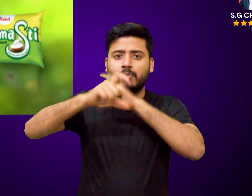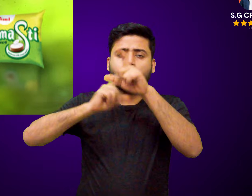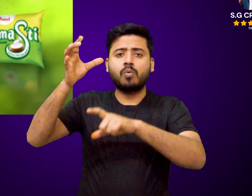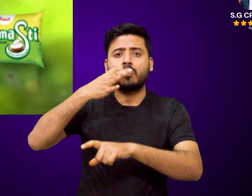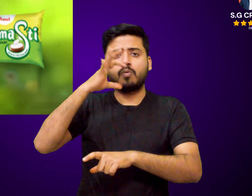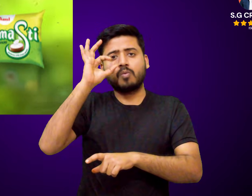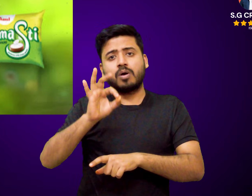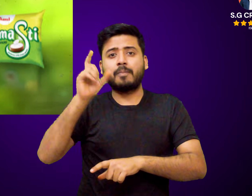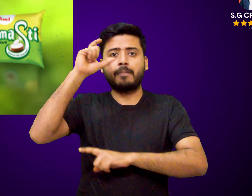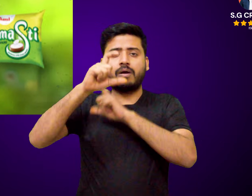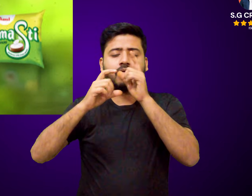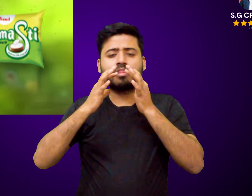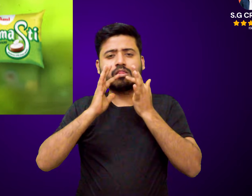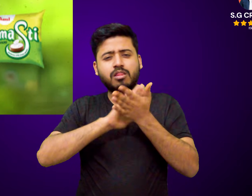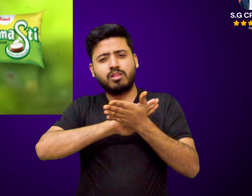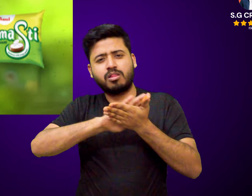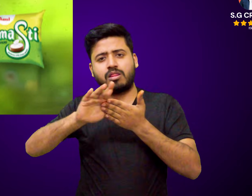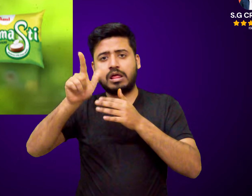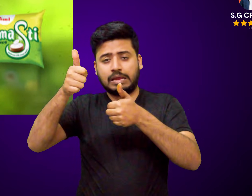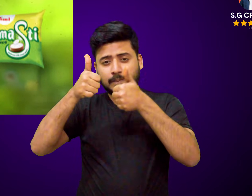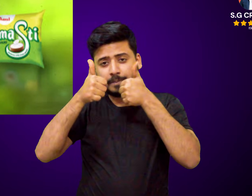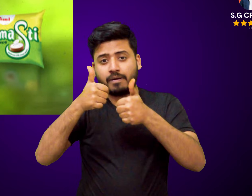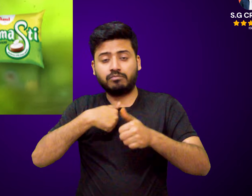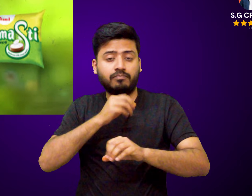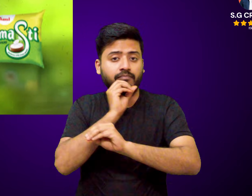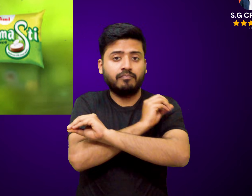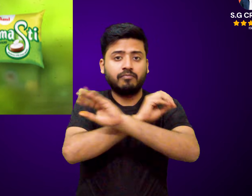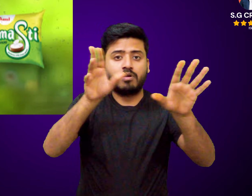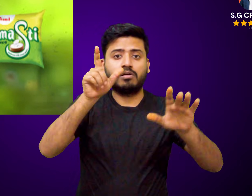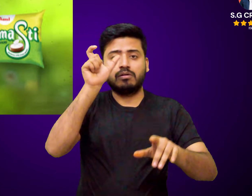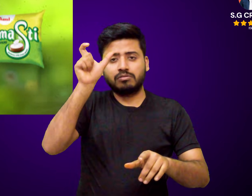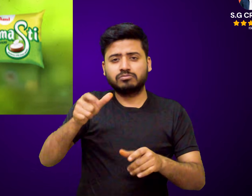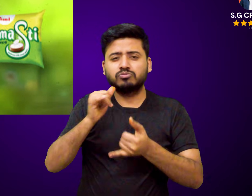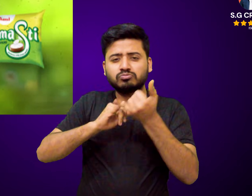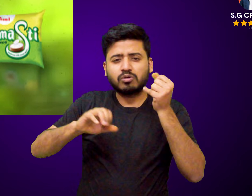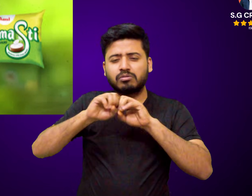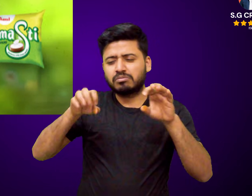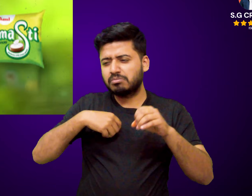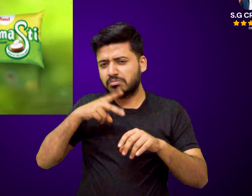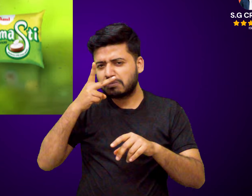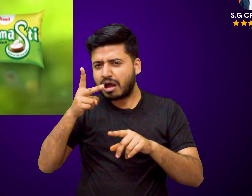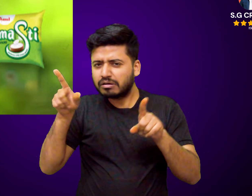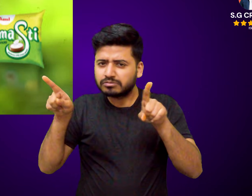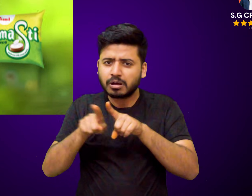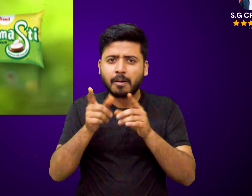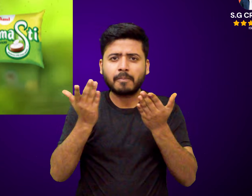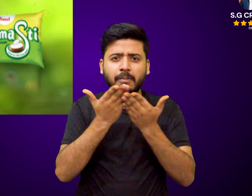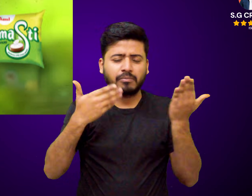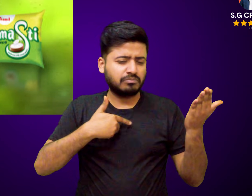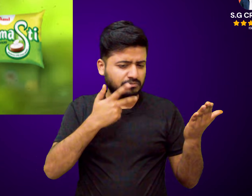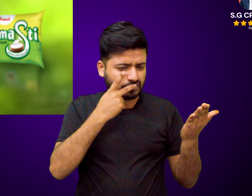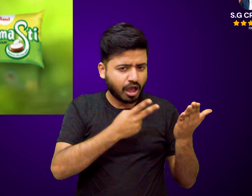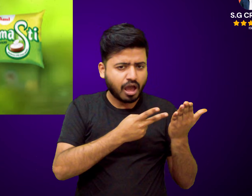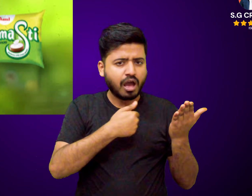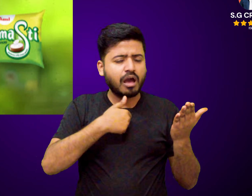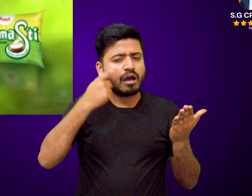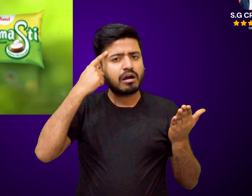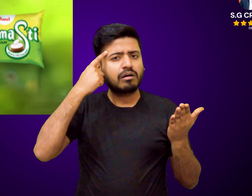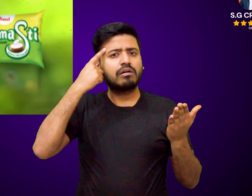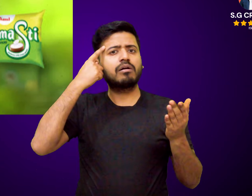that when handled properly, both packaging formats meet safety standards. Based on the recent updates and community discussions,